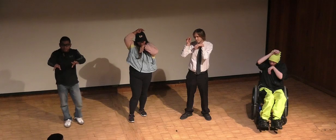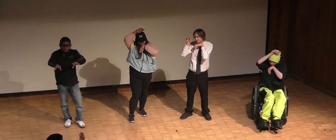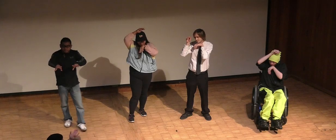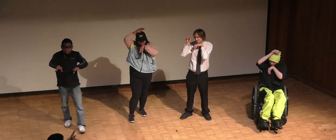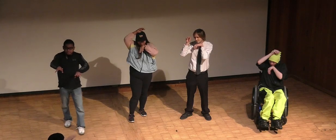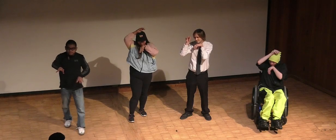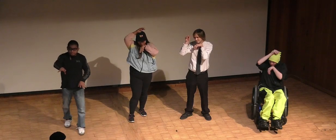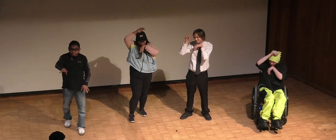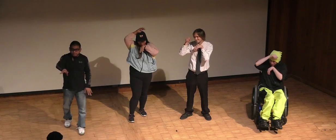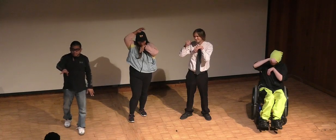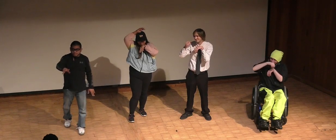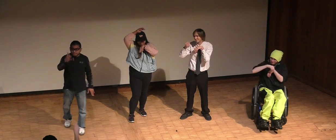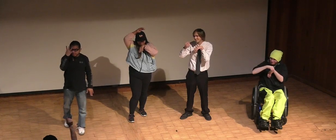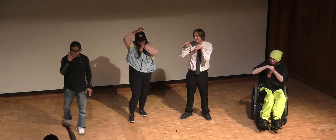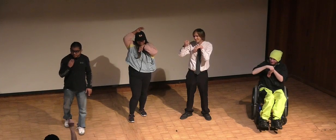Oh, whoops, I did it wrong.